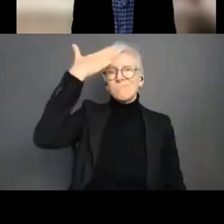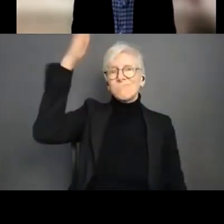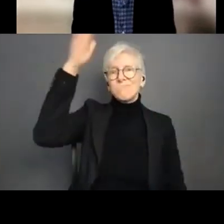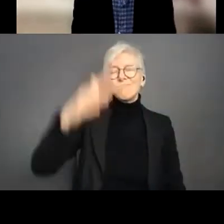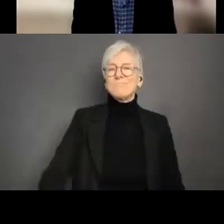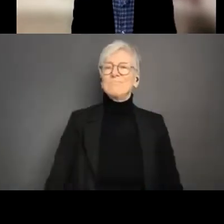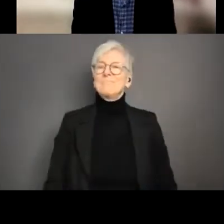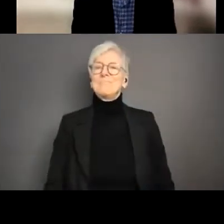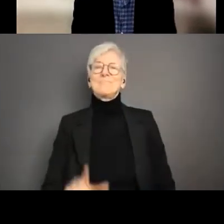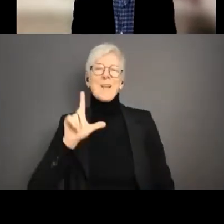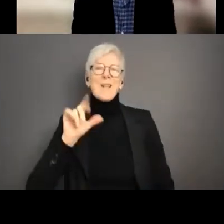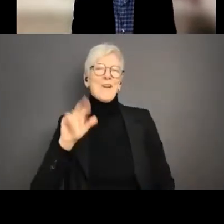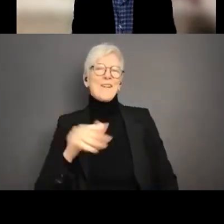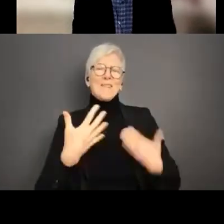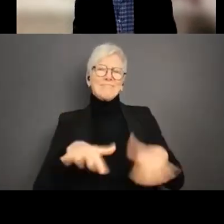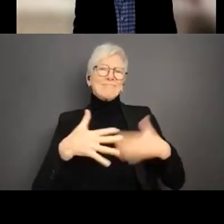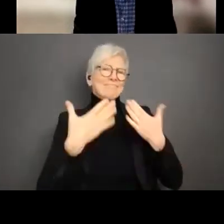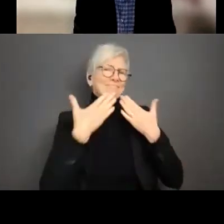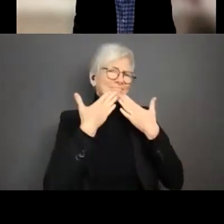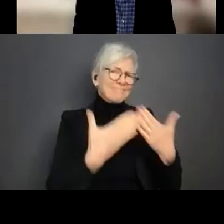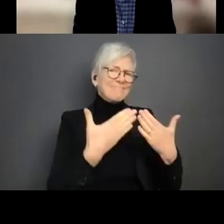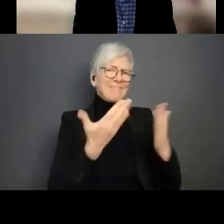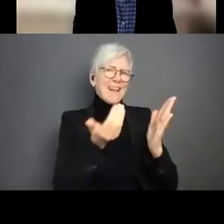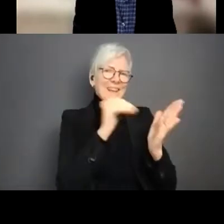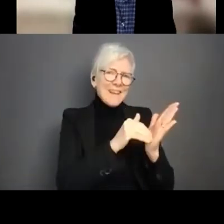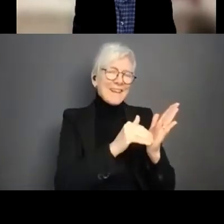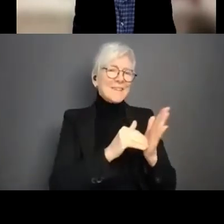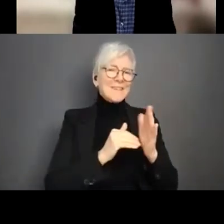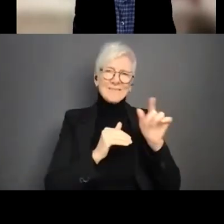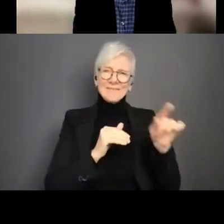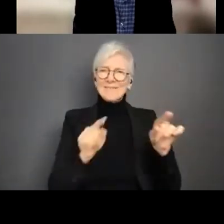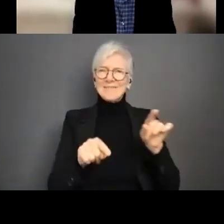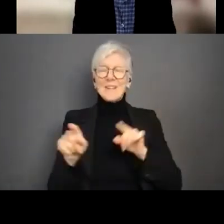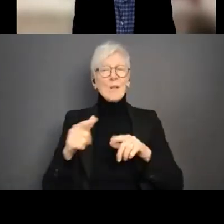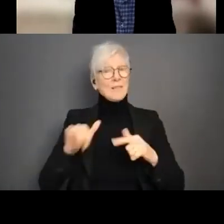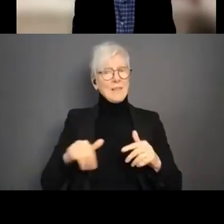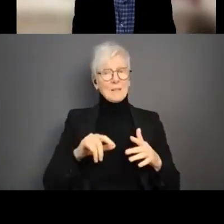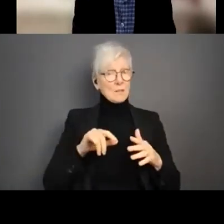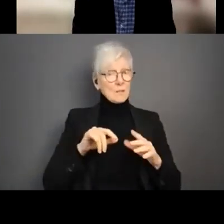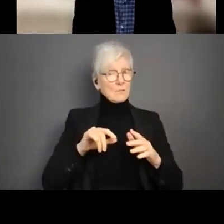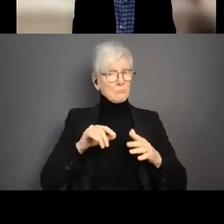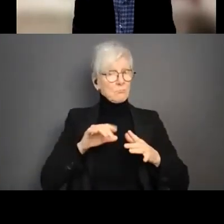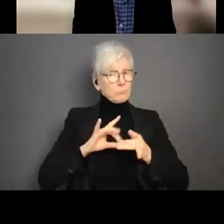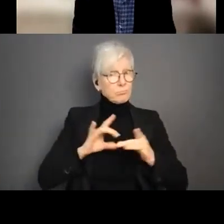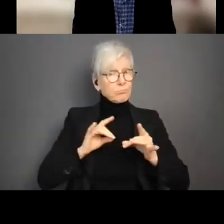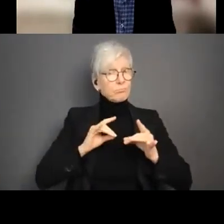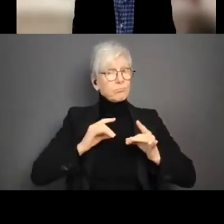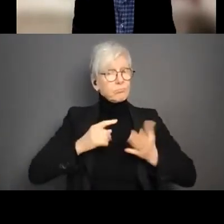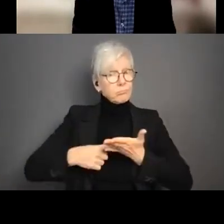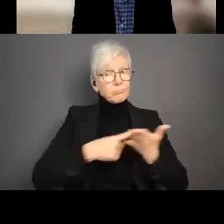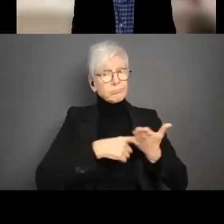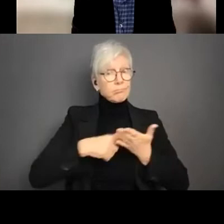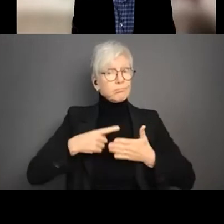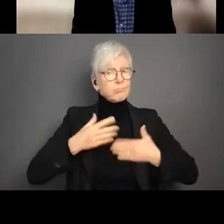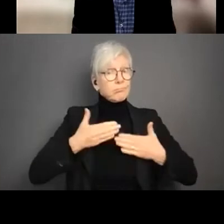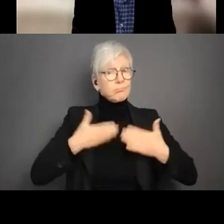Well, once again, thank you so much. And I think this really highlights that this is truly just the beginning of the conversation. So thank you once again for your